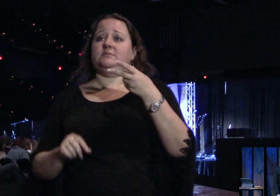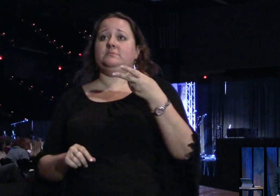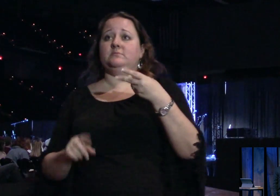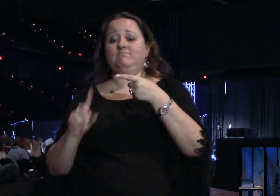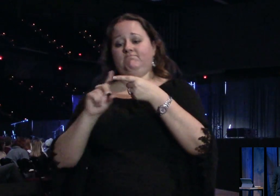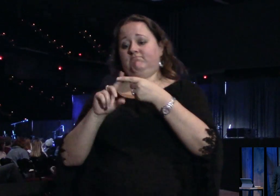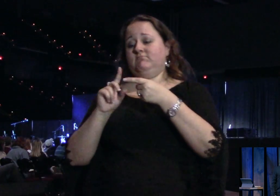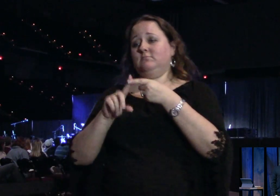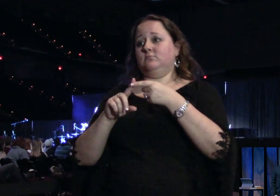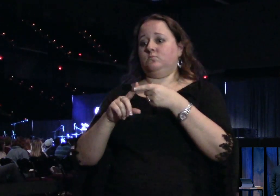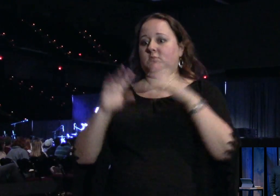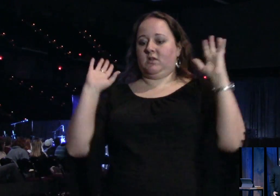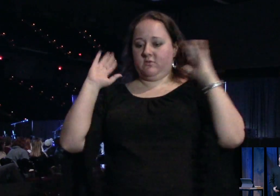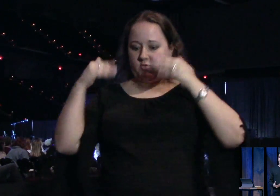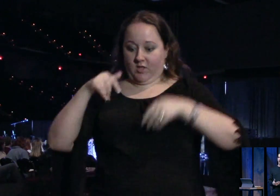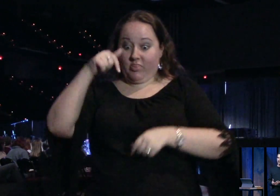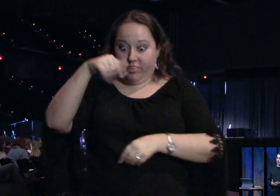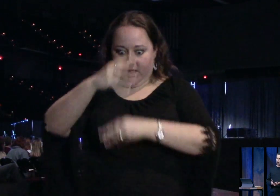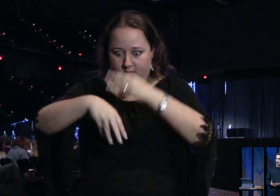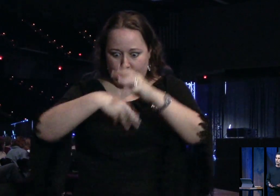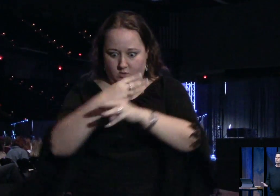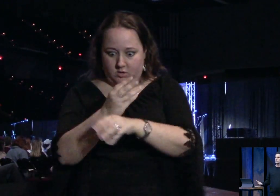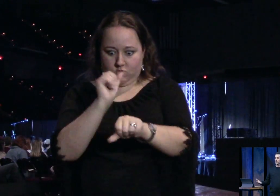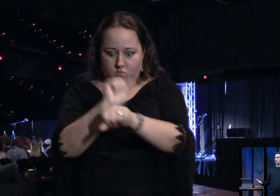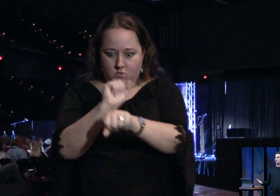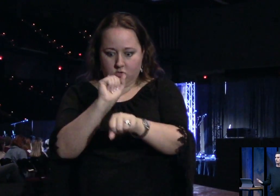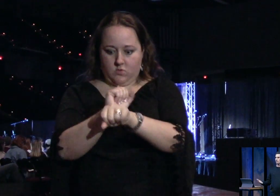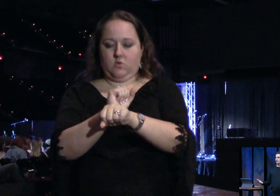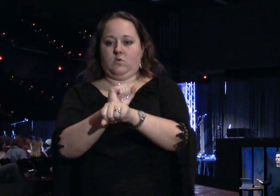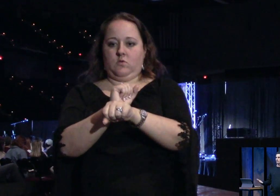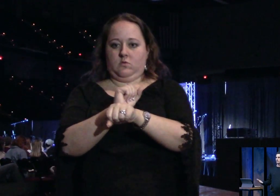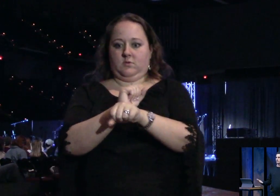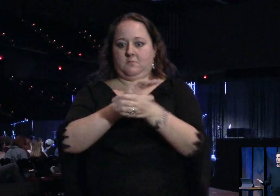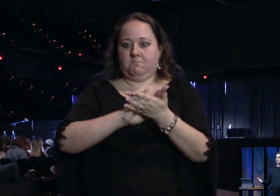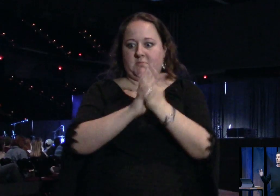options. You can look under the sun